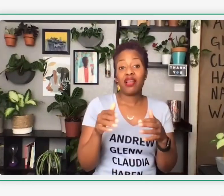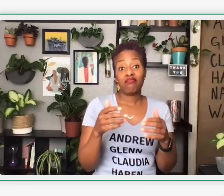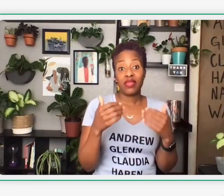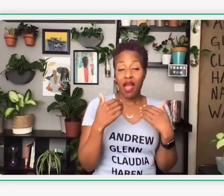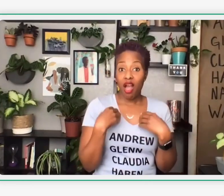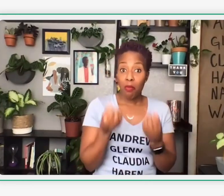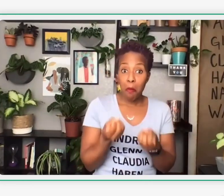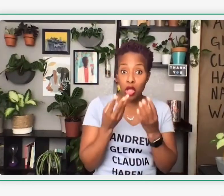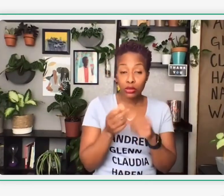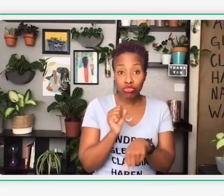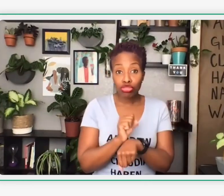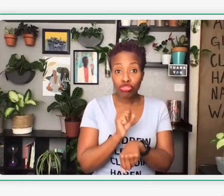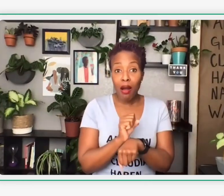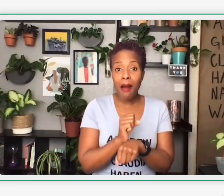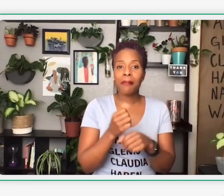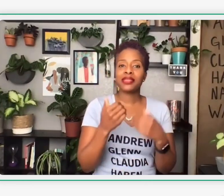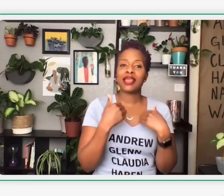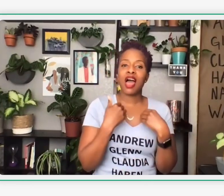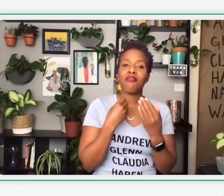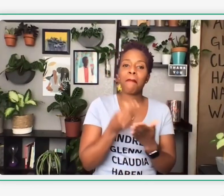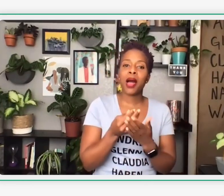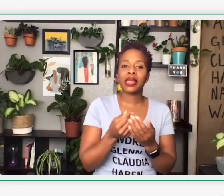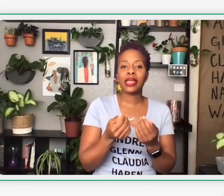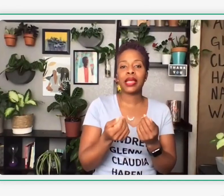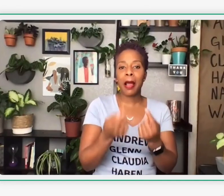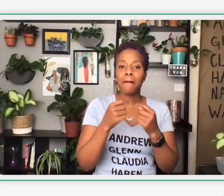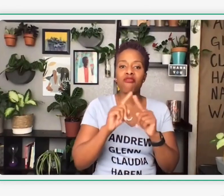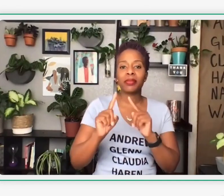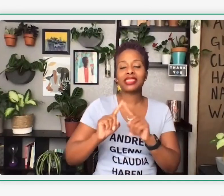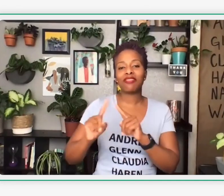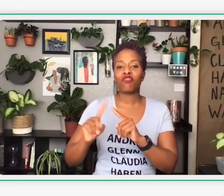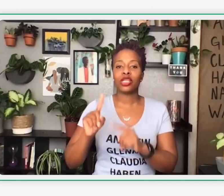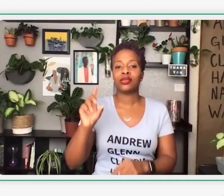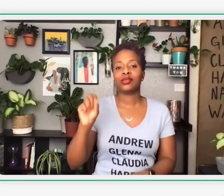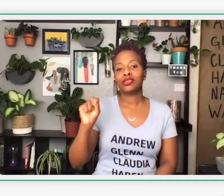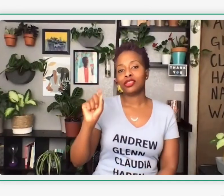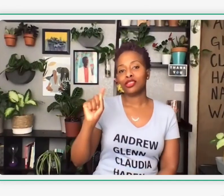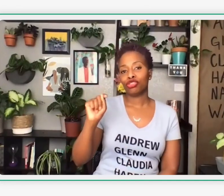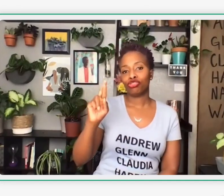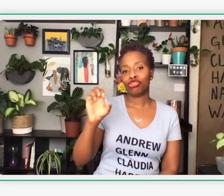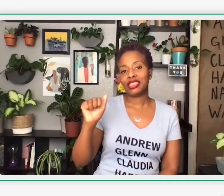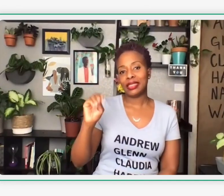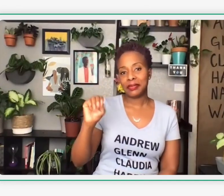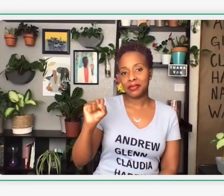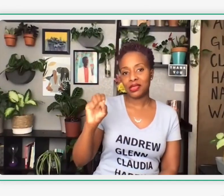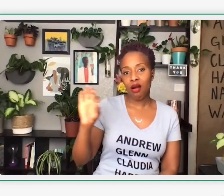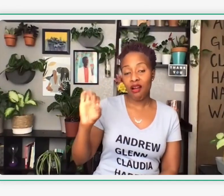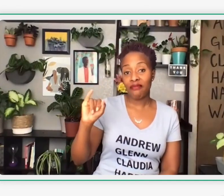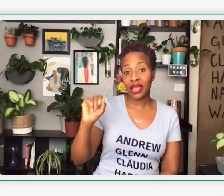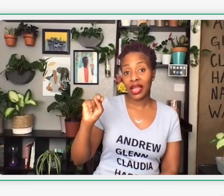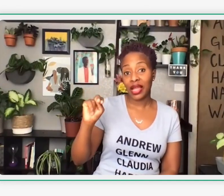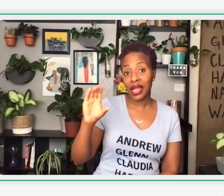our income. We can do that by multiple jobs from multiple streams of